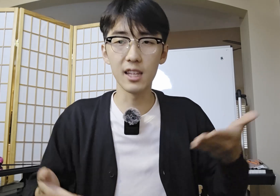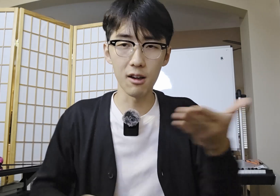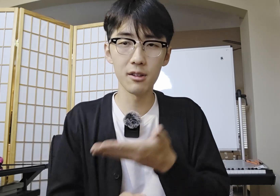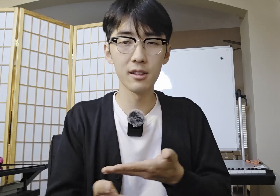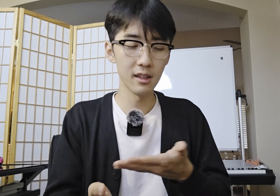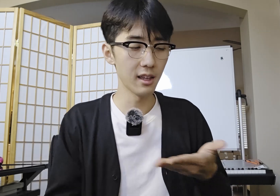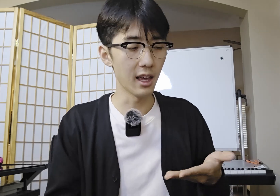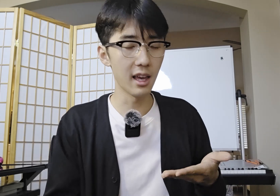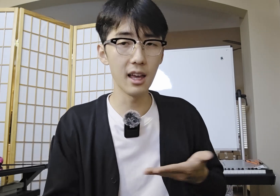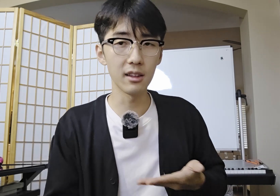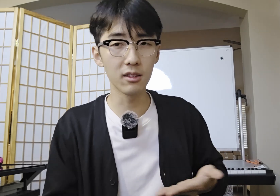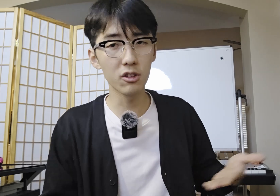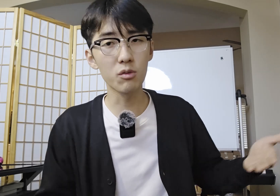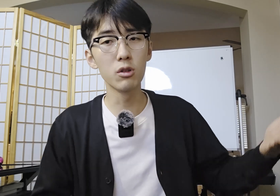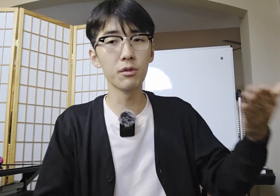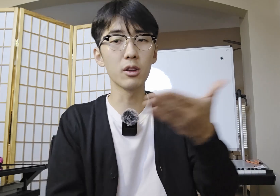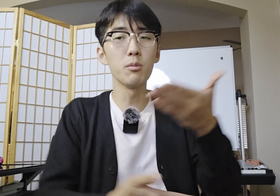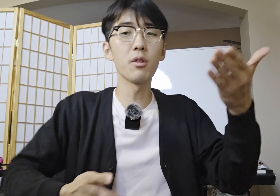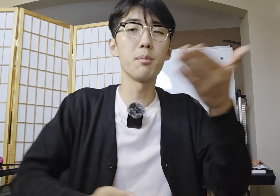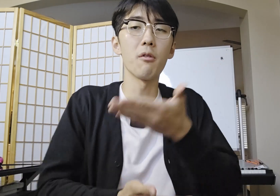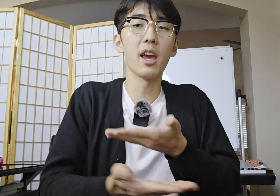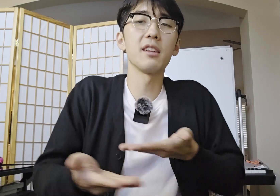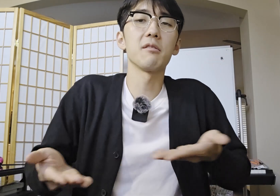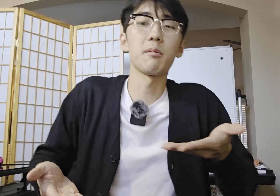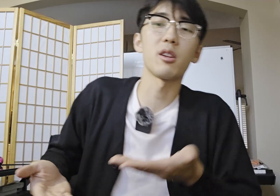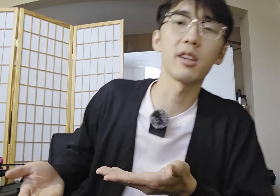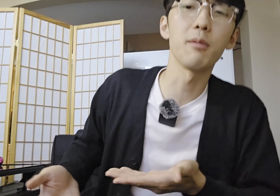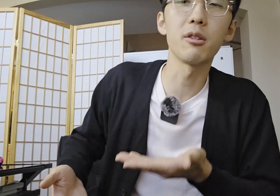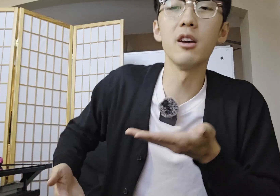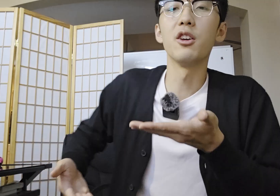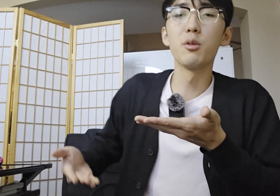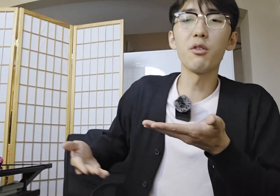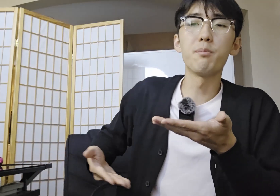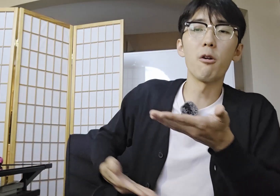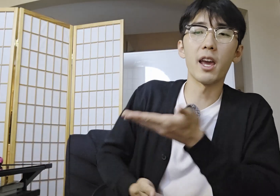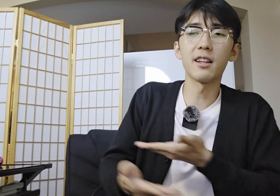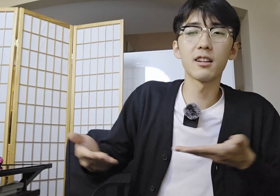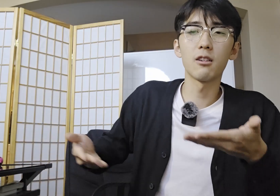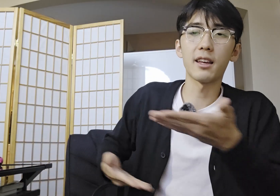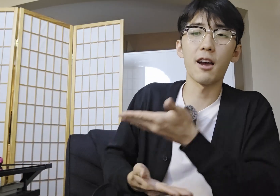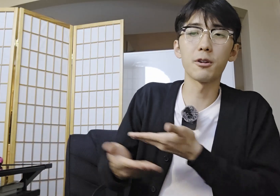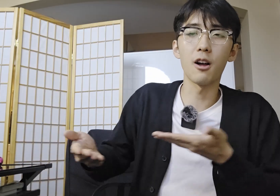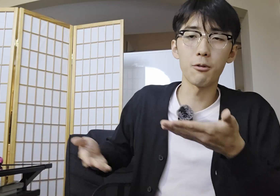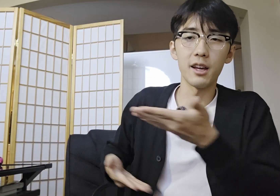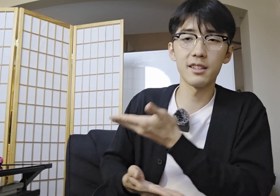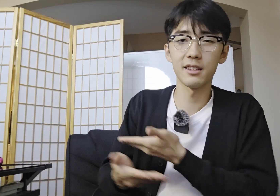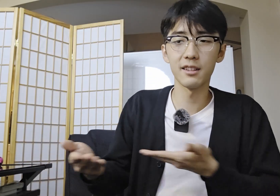skiao. And you're moving both hands. I'm trying to get up here. You're moving both hands counterclockwise.